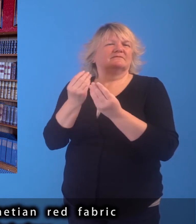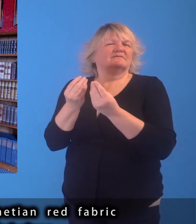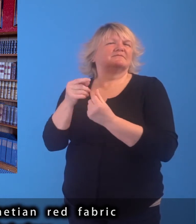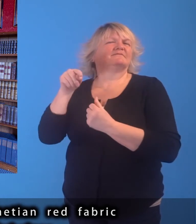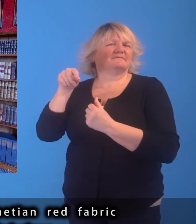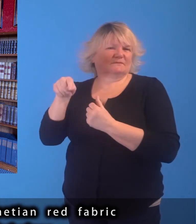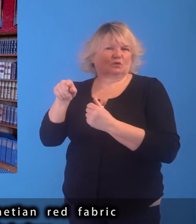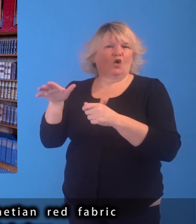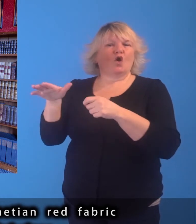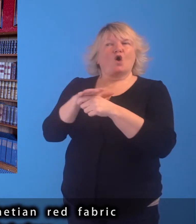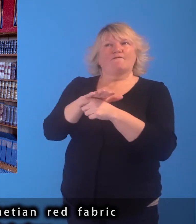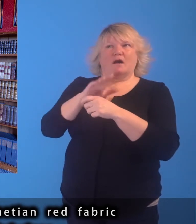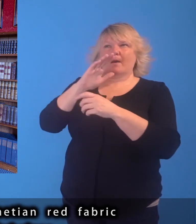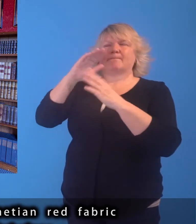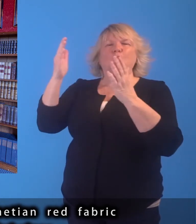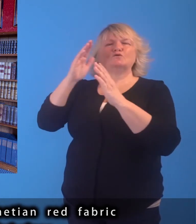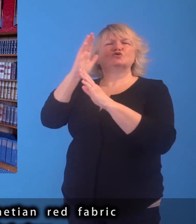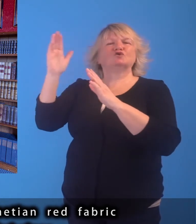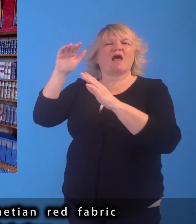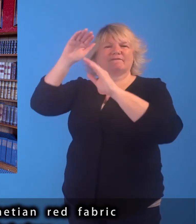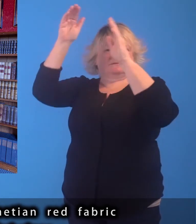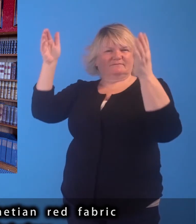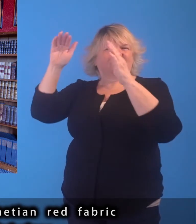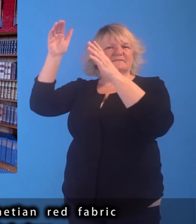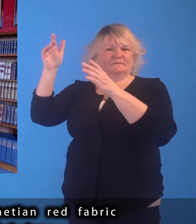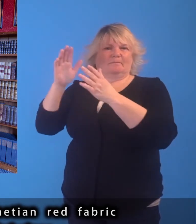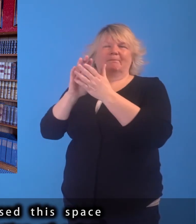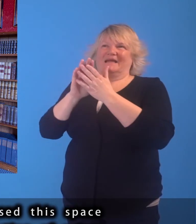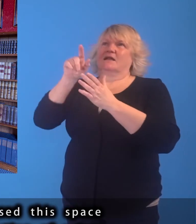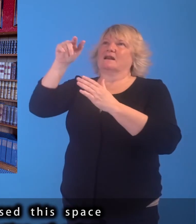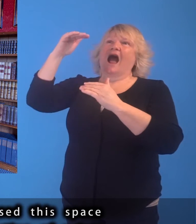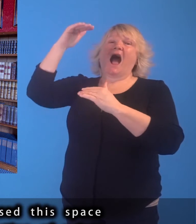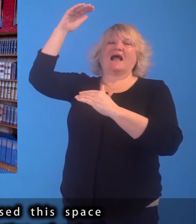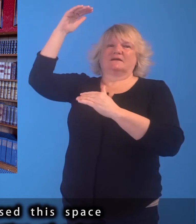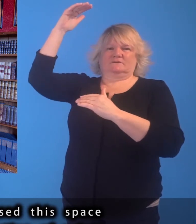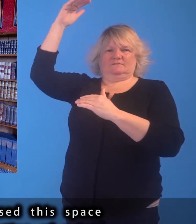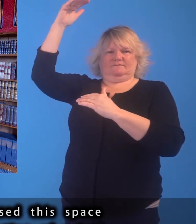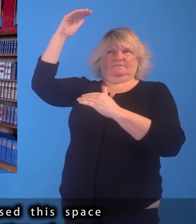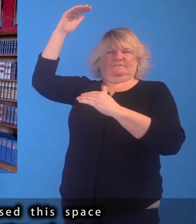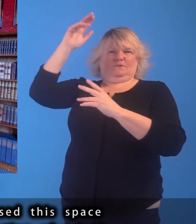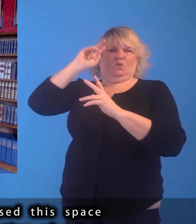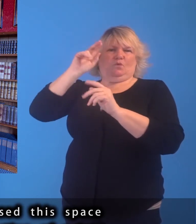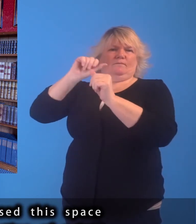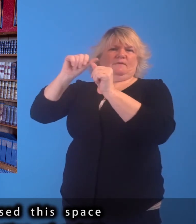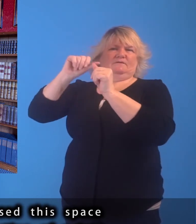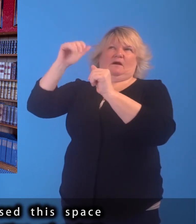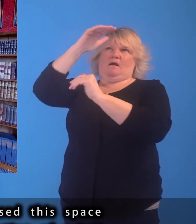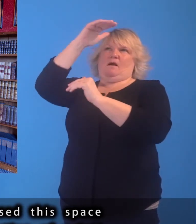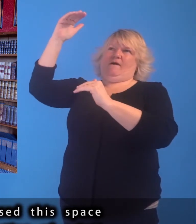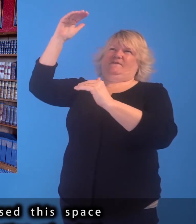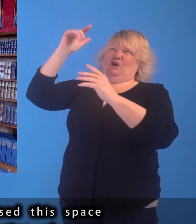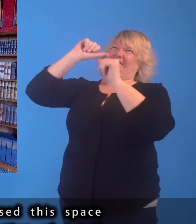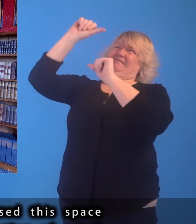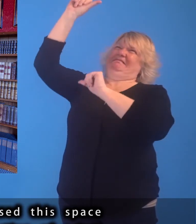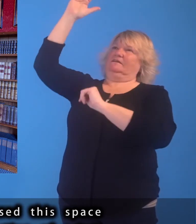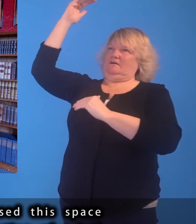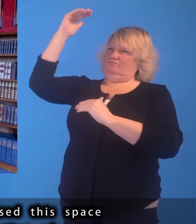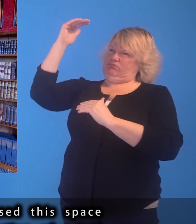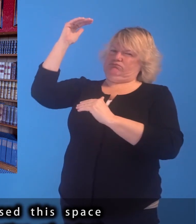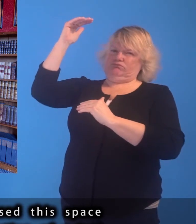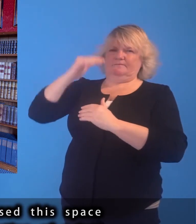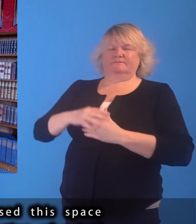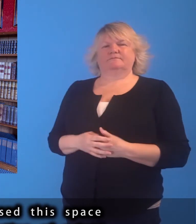This attitude towards altering or even cutting up expensive pieces, like the carpet and the